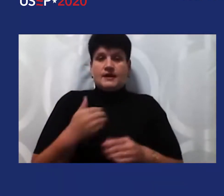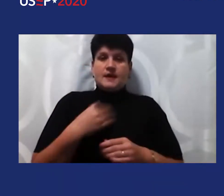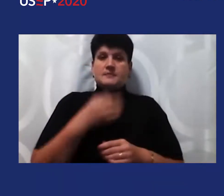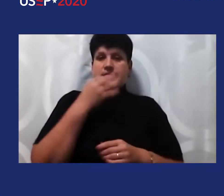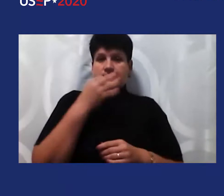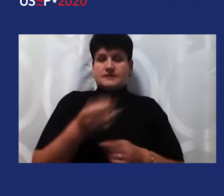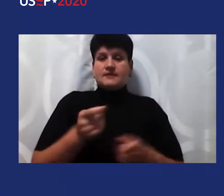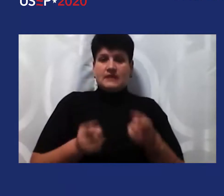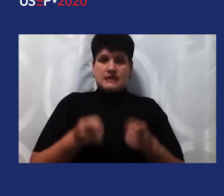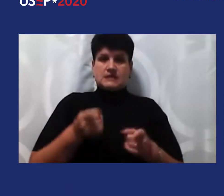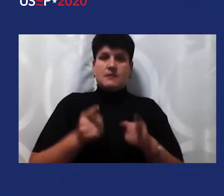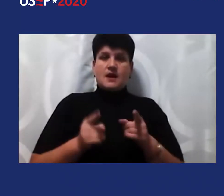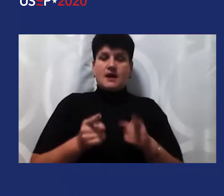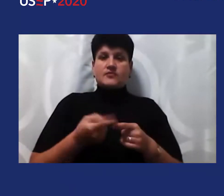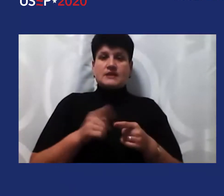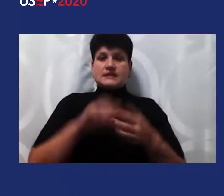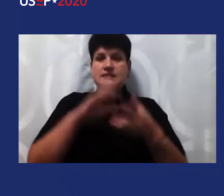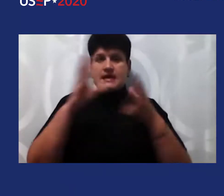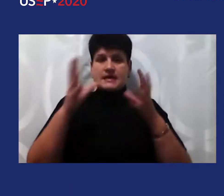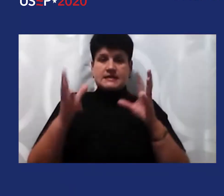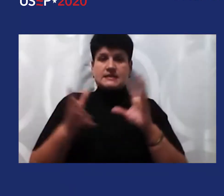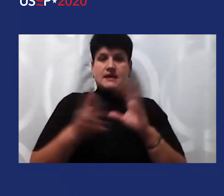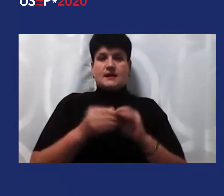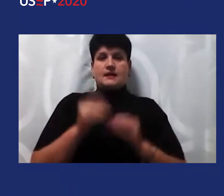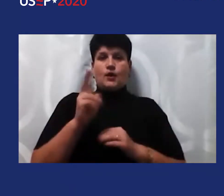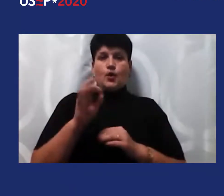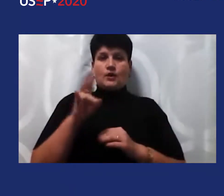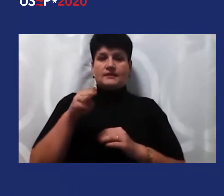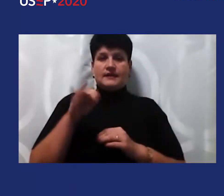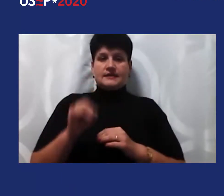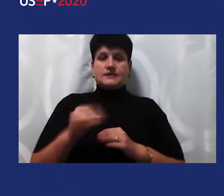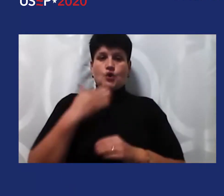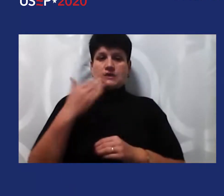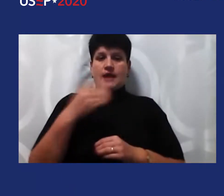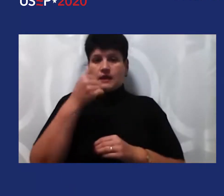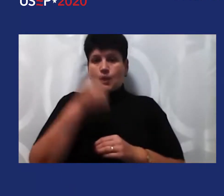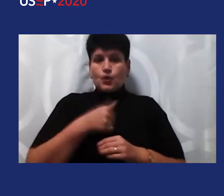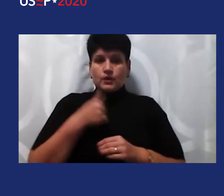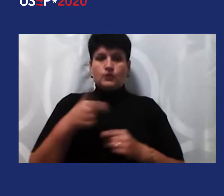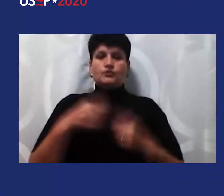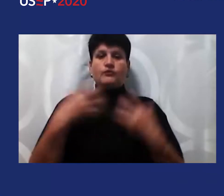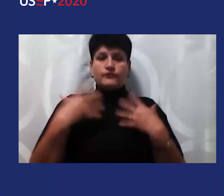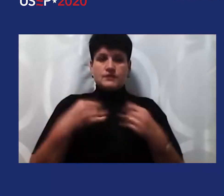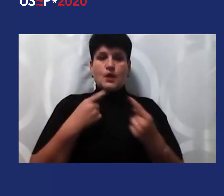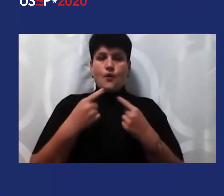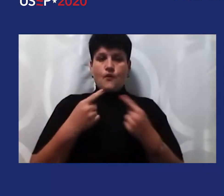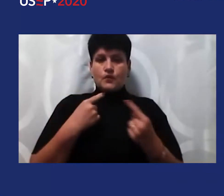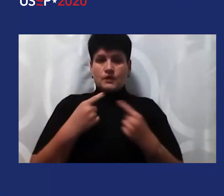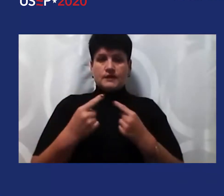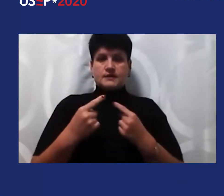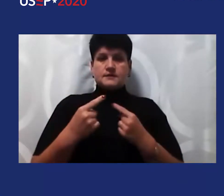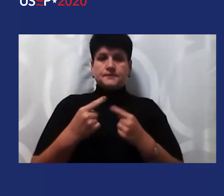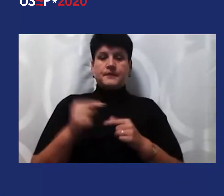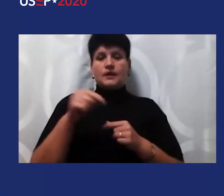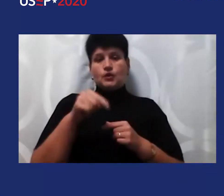by President Kuchma in the year 2000. Against the backdrop of